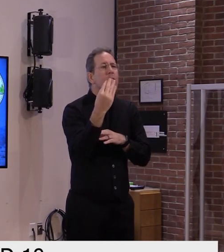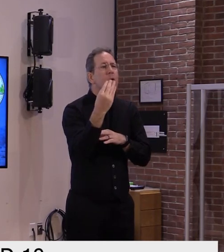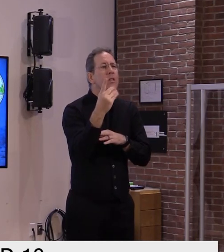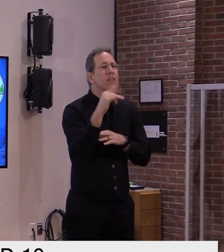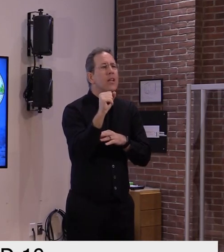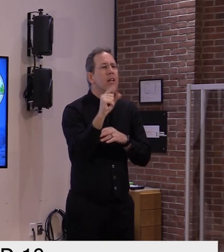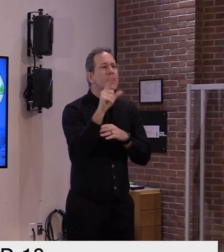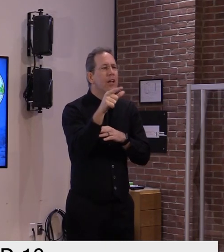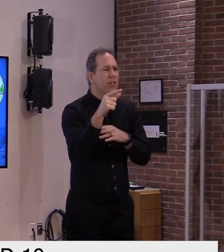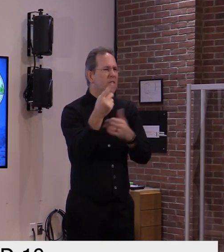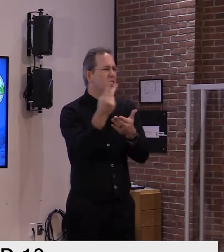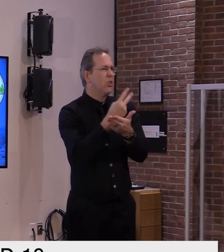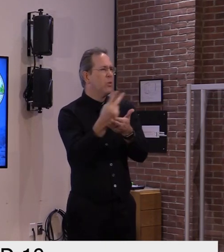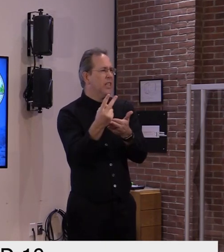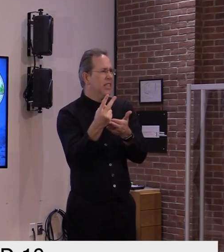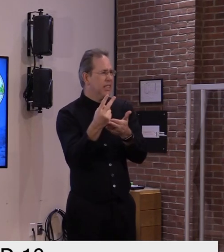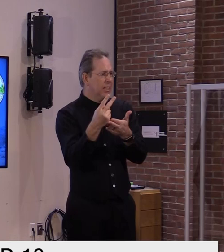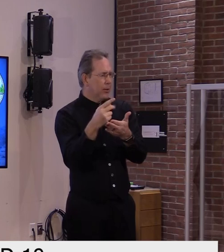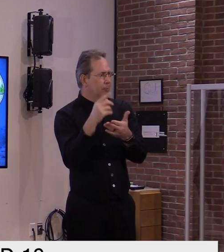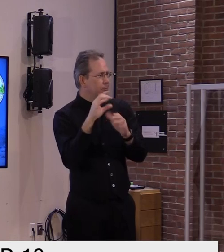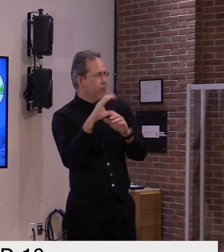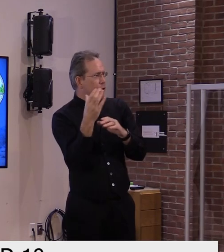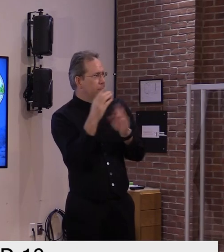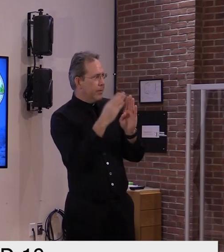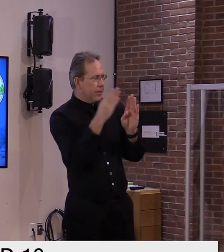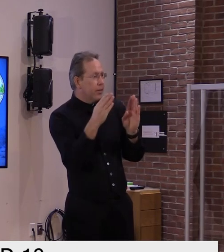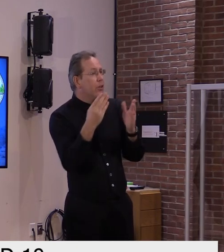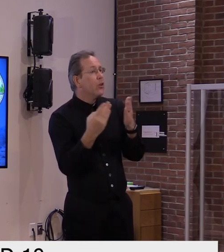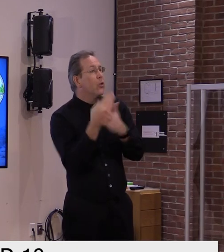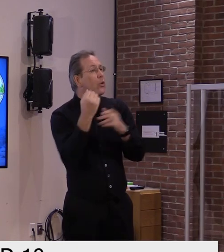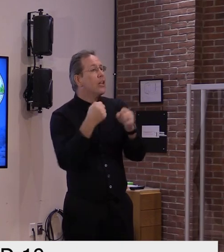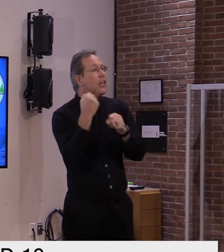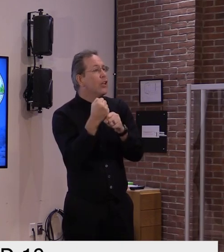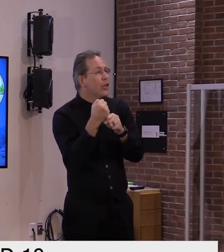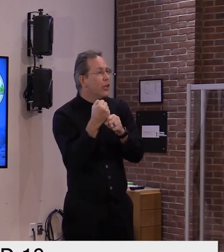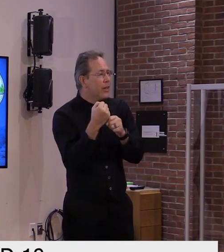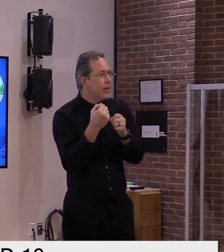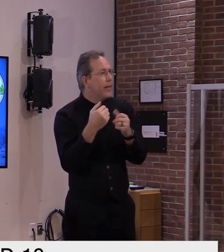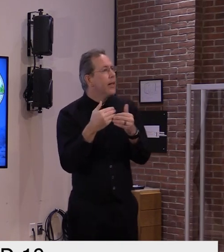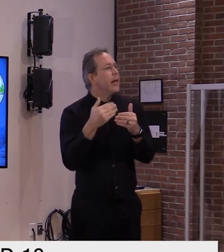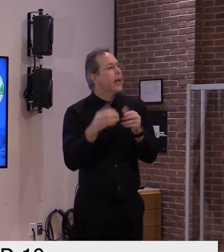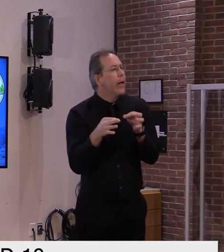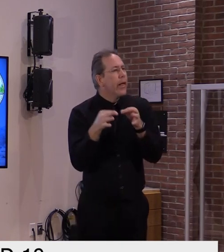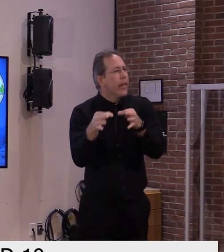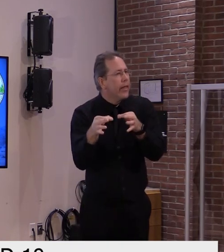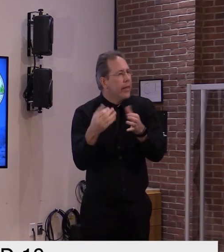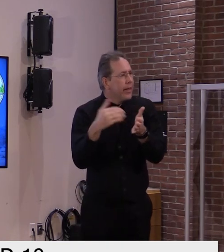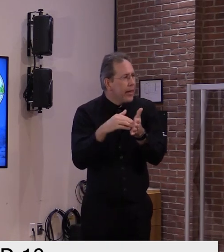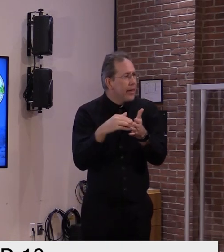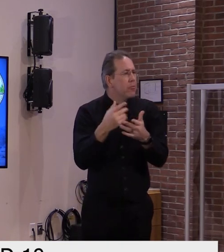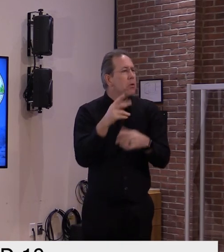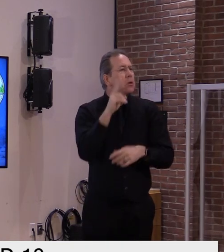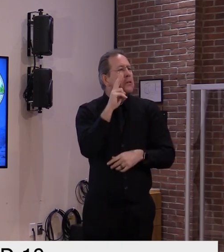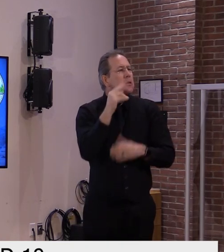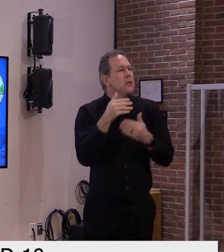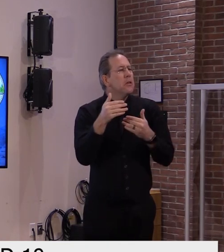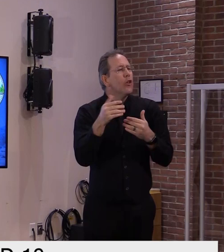Year's Eve had any significant impact, though we're just a few days shy of the 14 now.